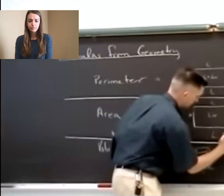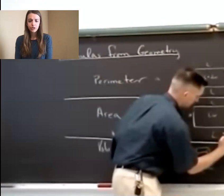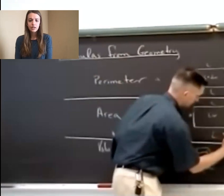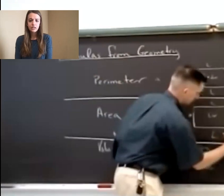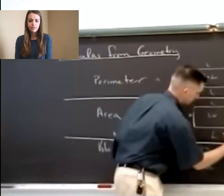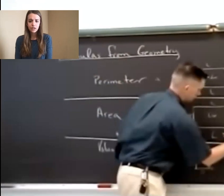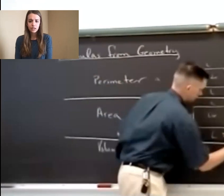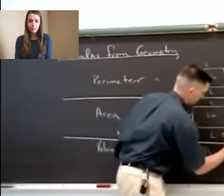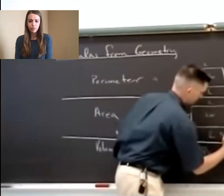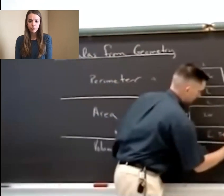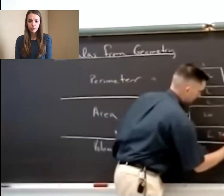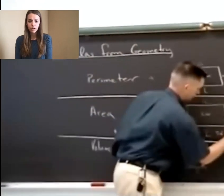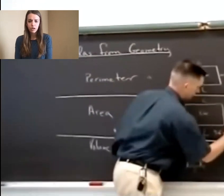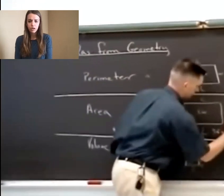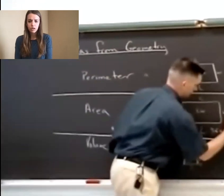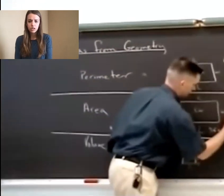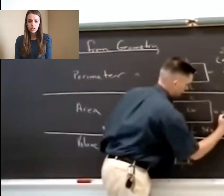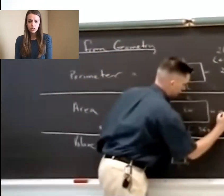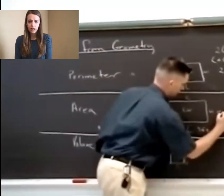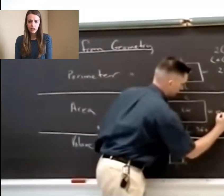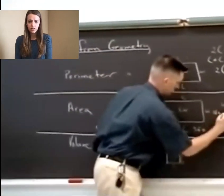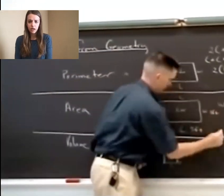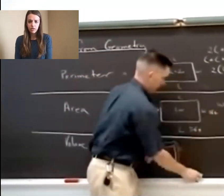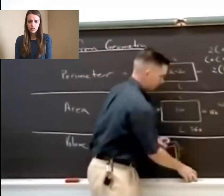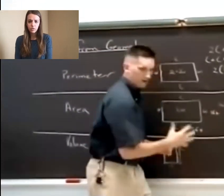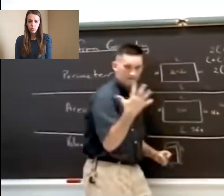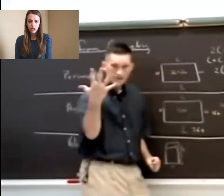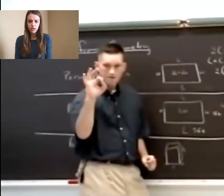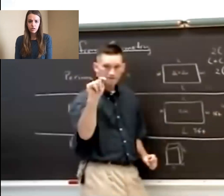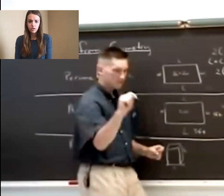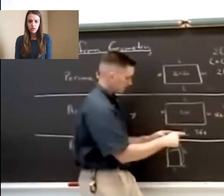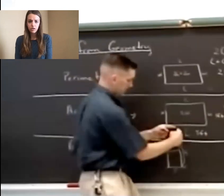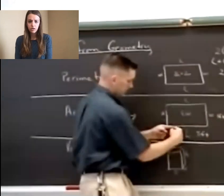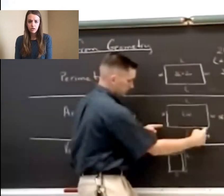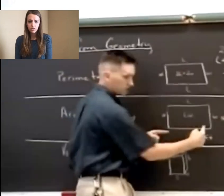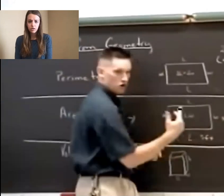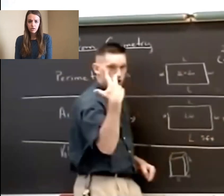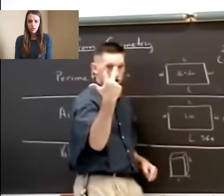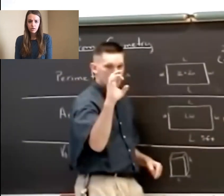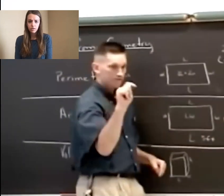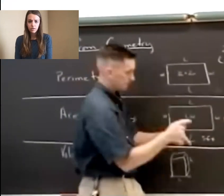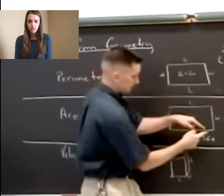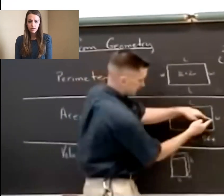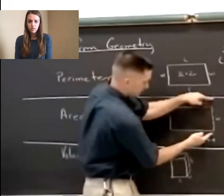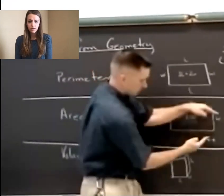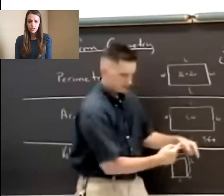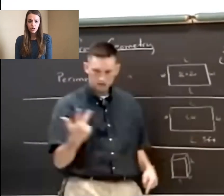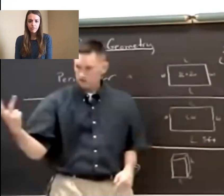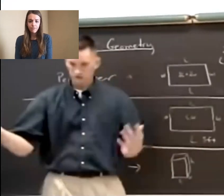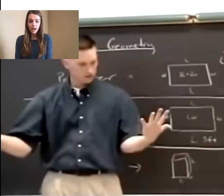So let's say, for example, this is the length and this is the width. So you got 5